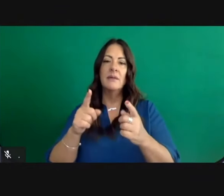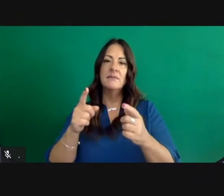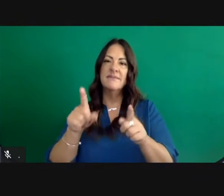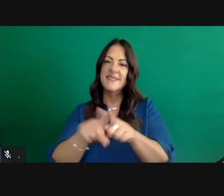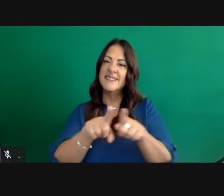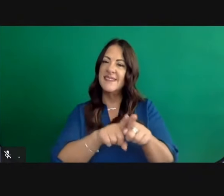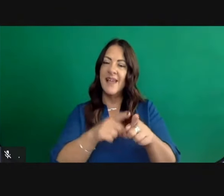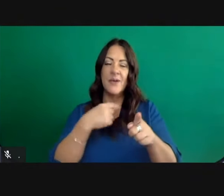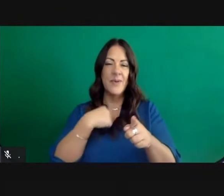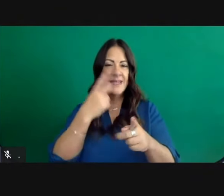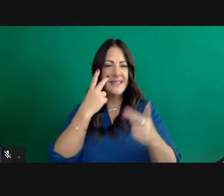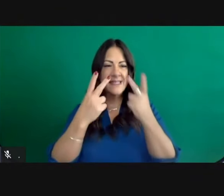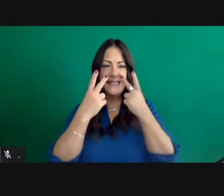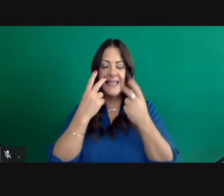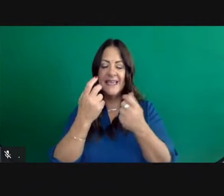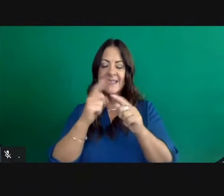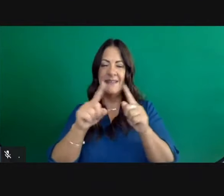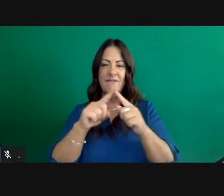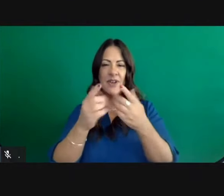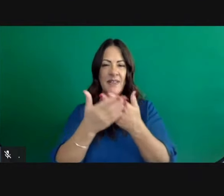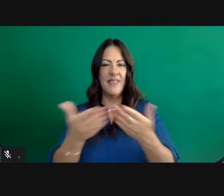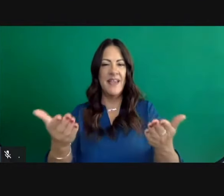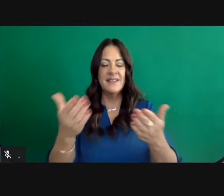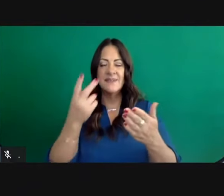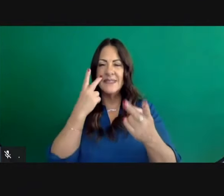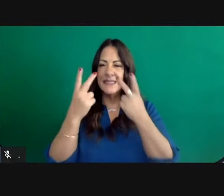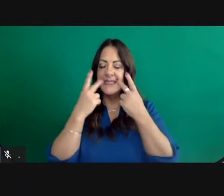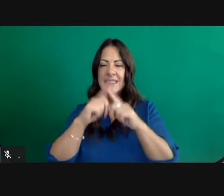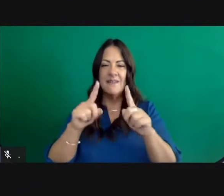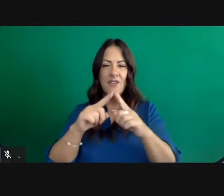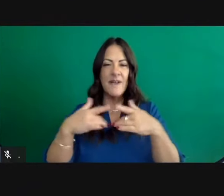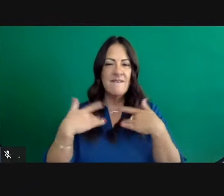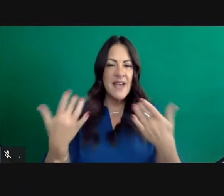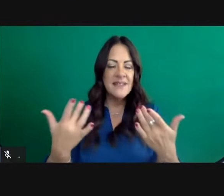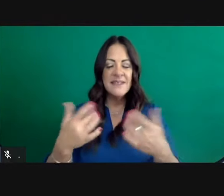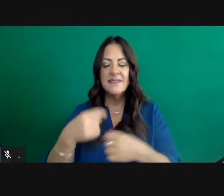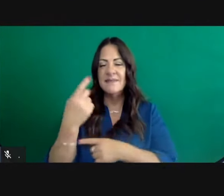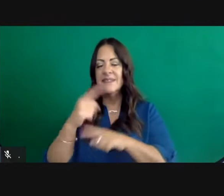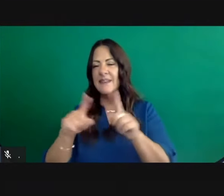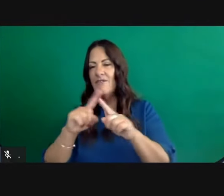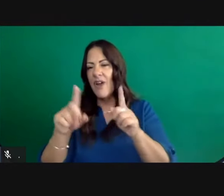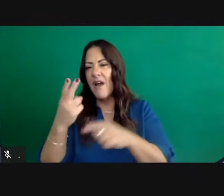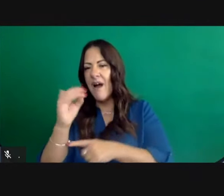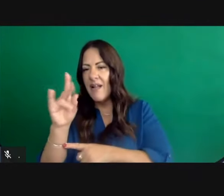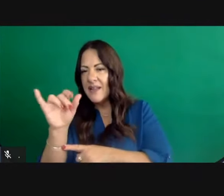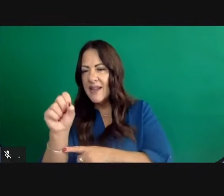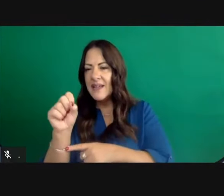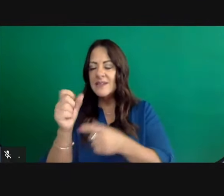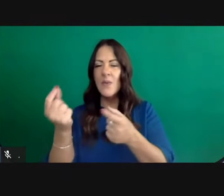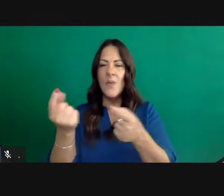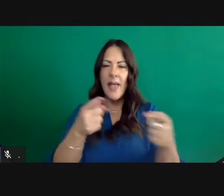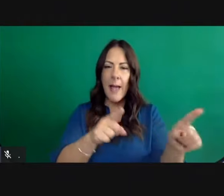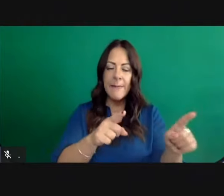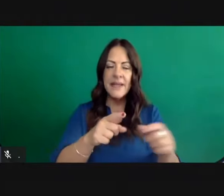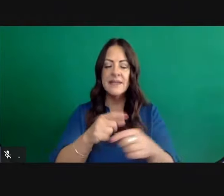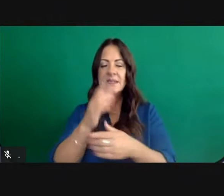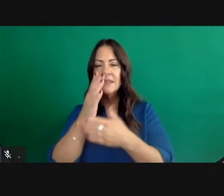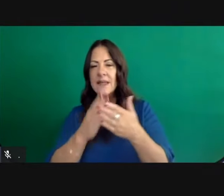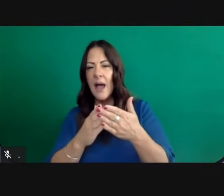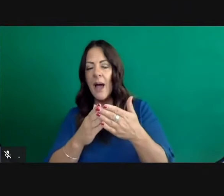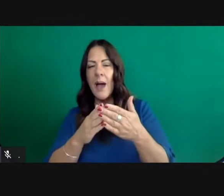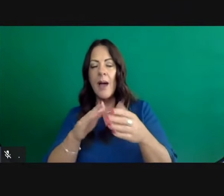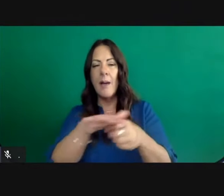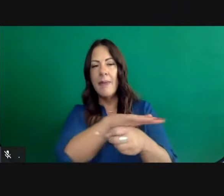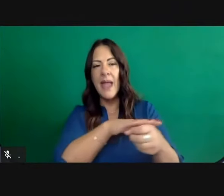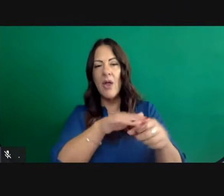talk about the different holidays, the different events. We talk about upcoming sector openings and those places where we